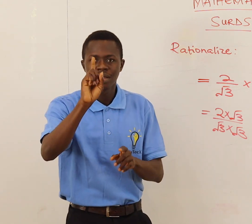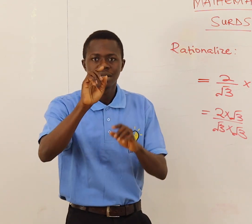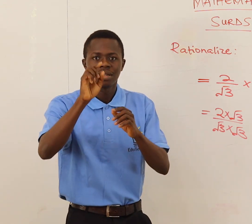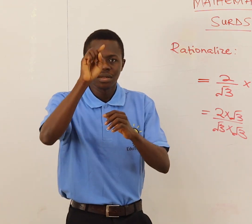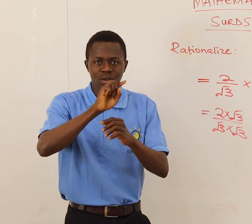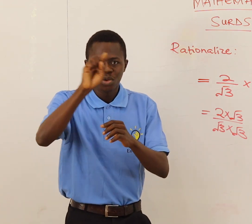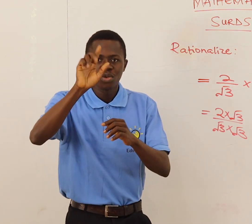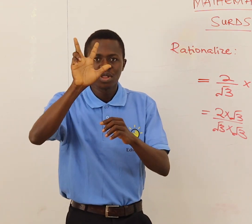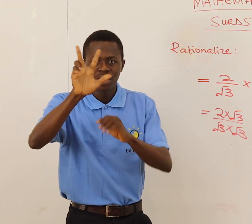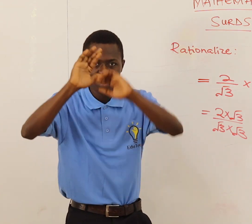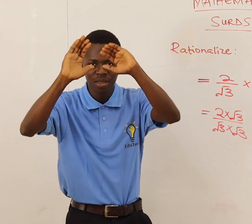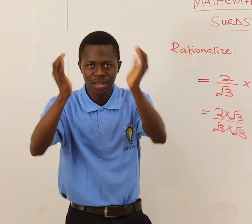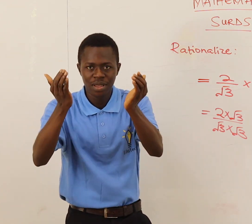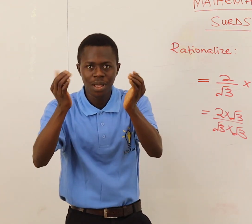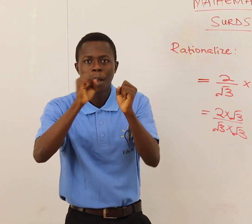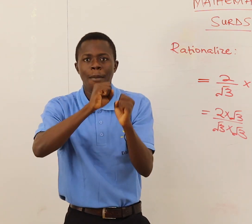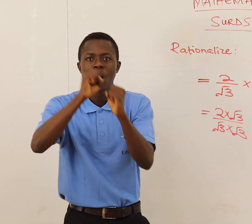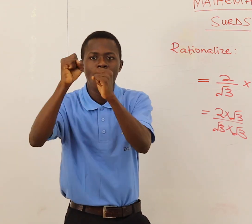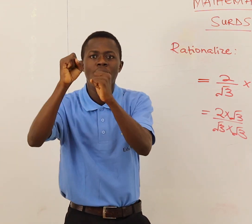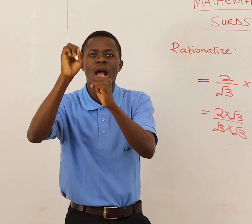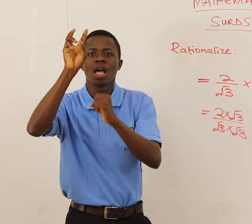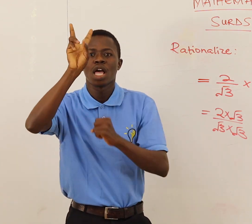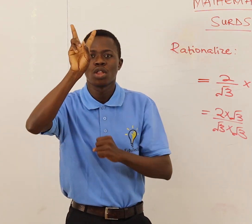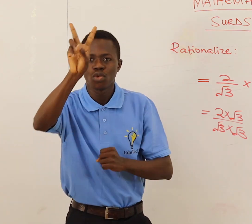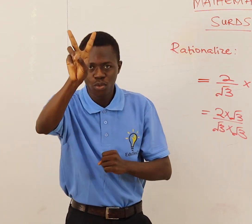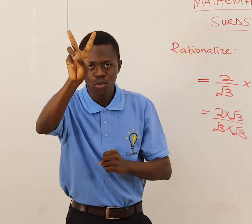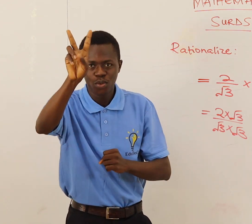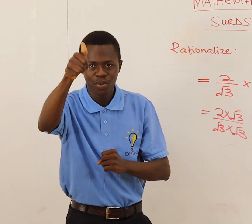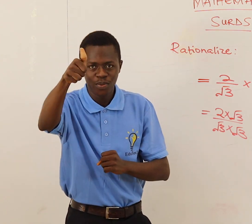would be square root of 3 to the power 2.